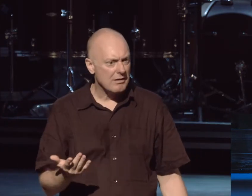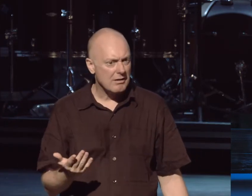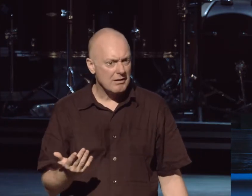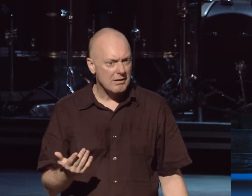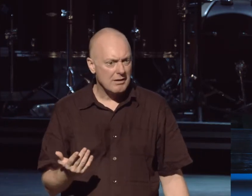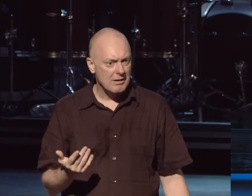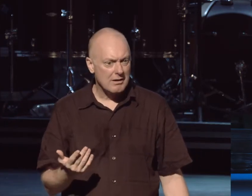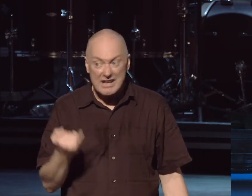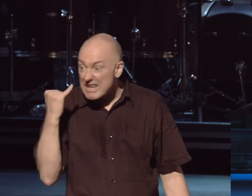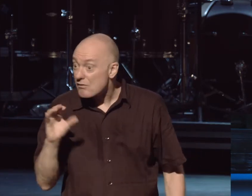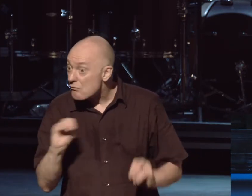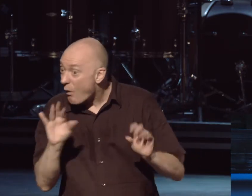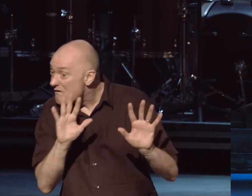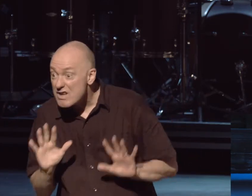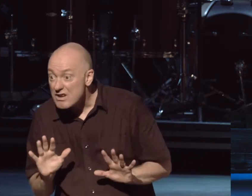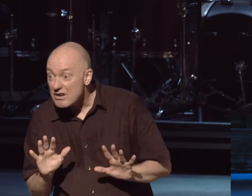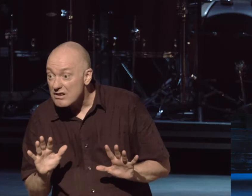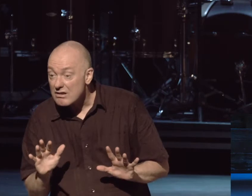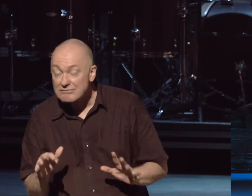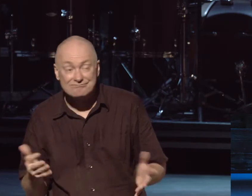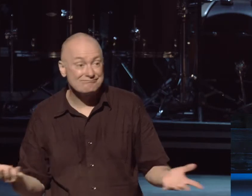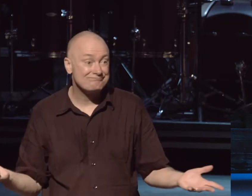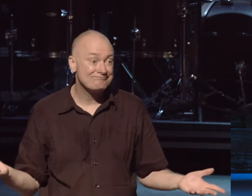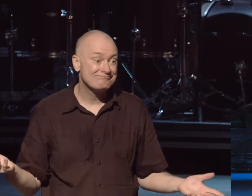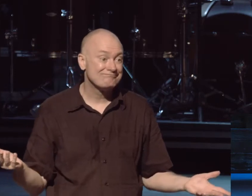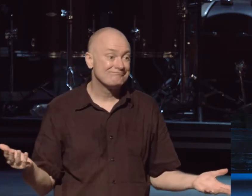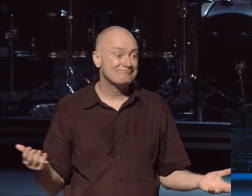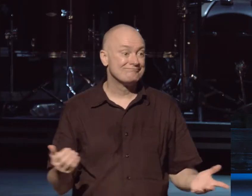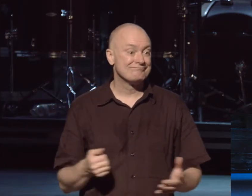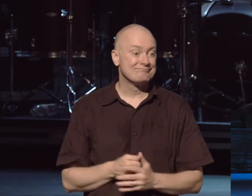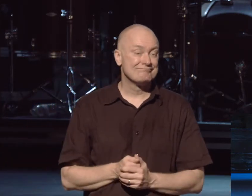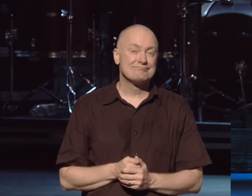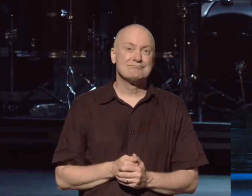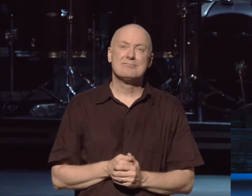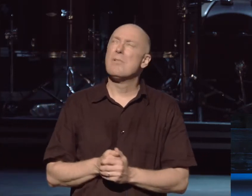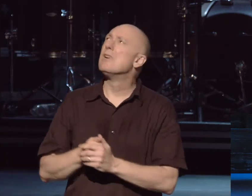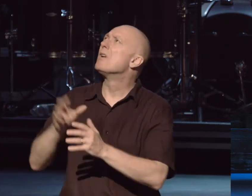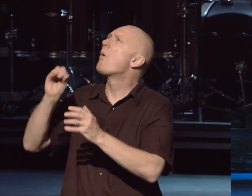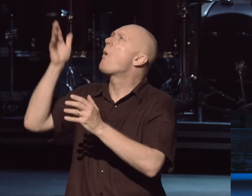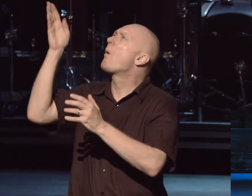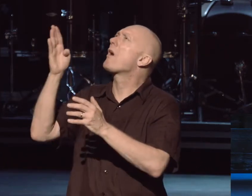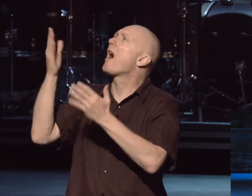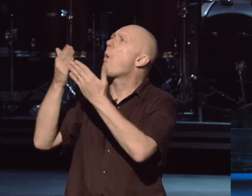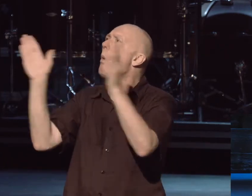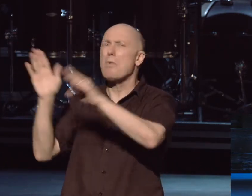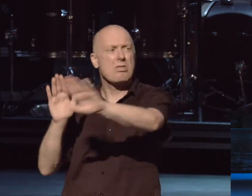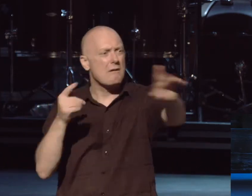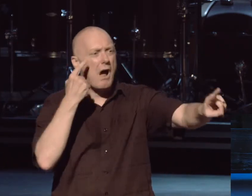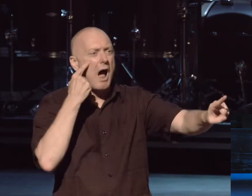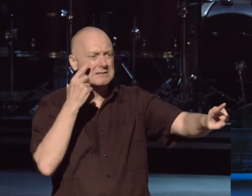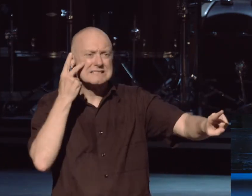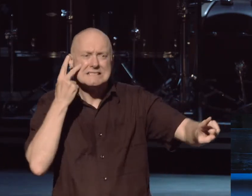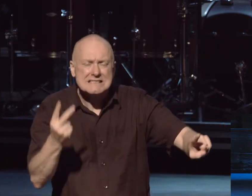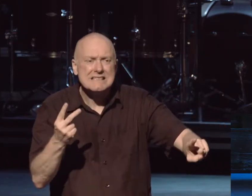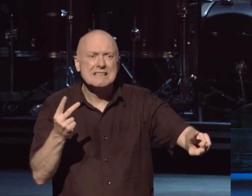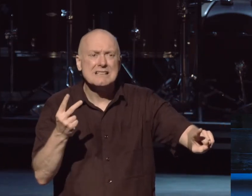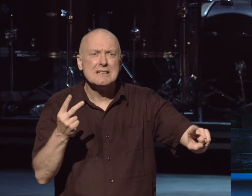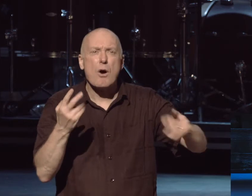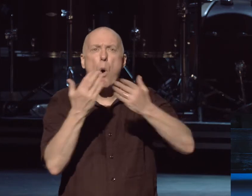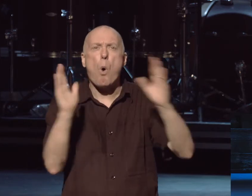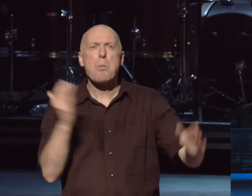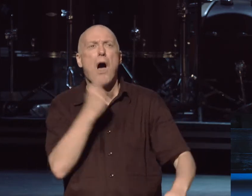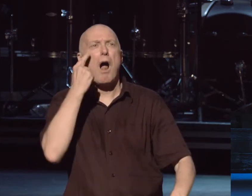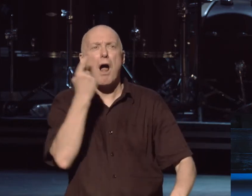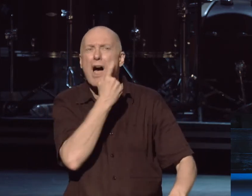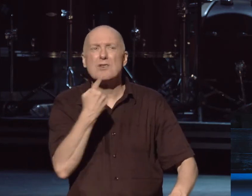the cries go up to God in a whole different way. Oh God, open the eyes that they might see. Open our eyes that we might see,